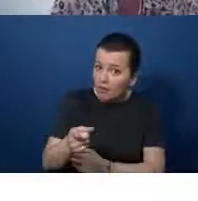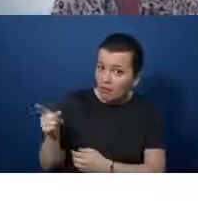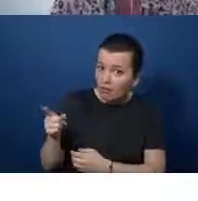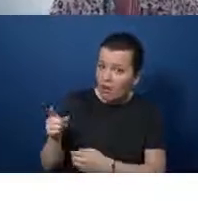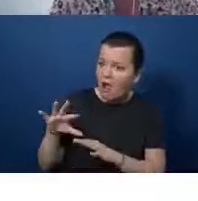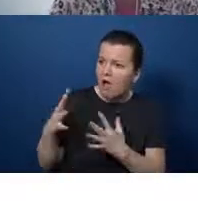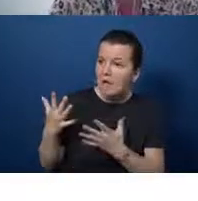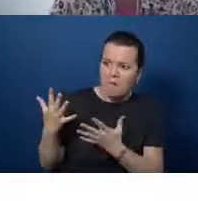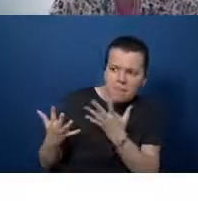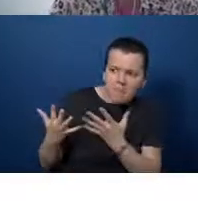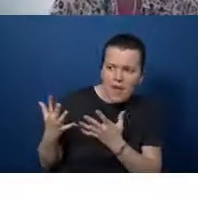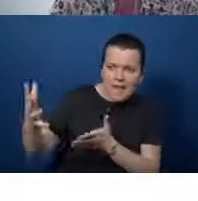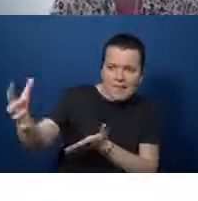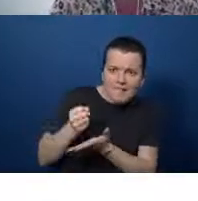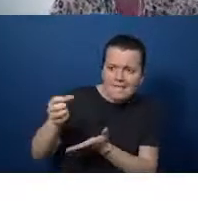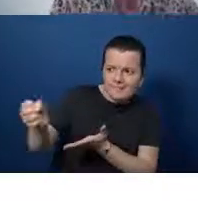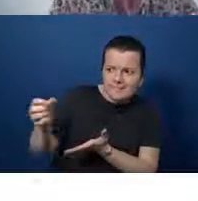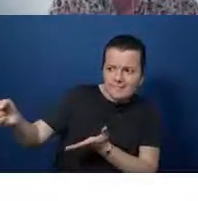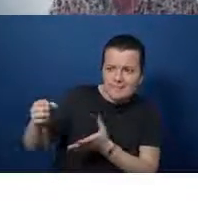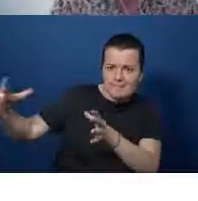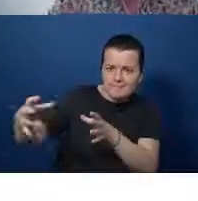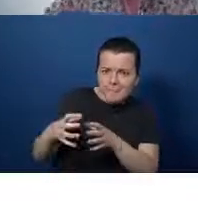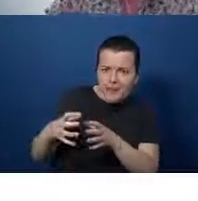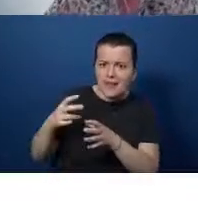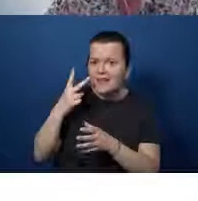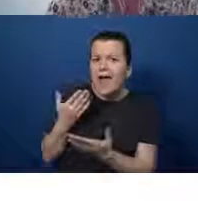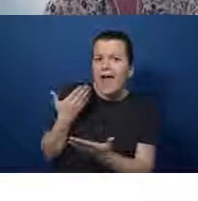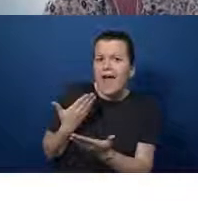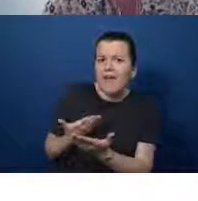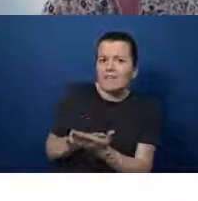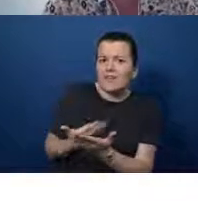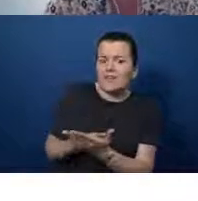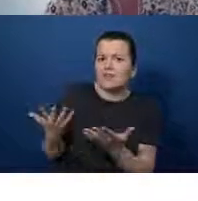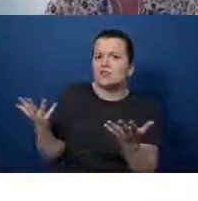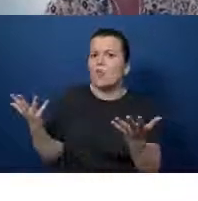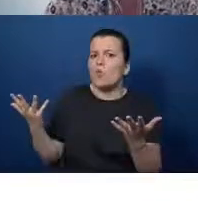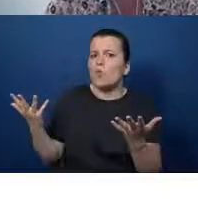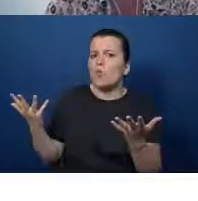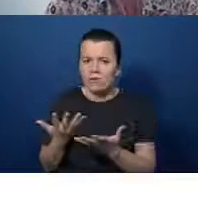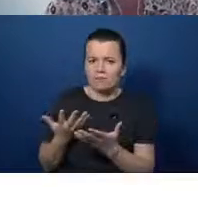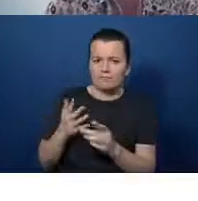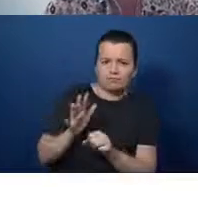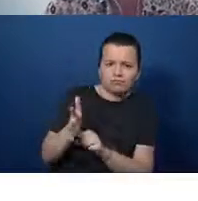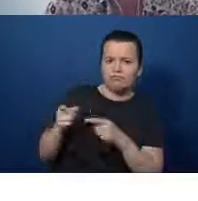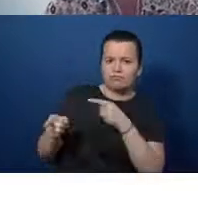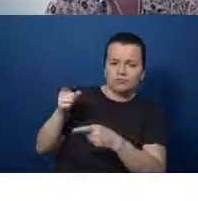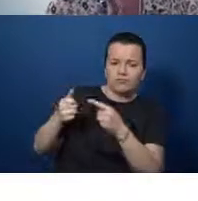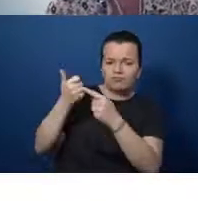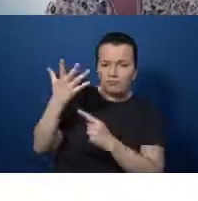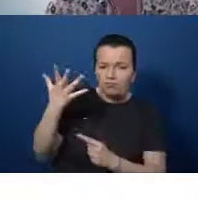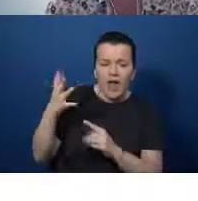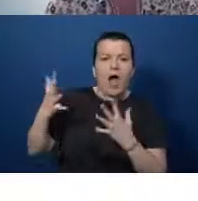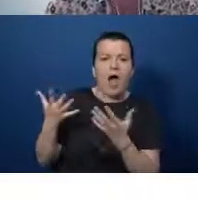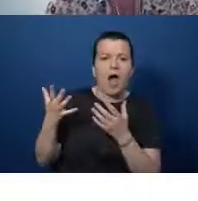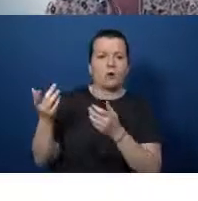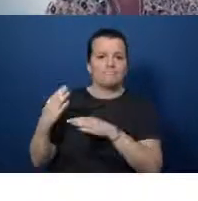evidence on the effectiveness of interventions. This will be done through an interactive panel discussion